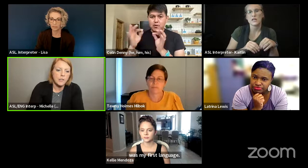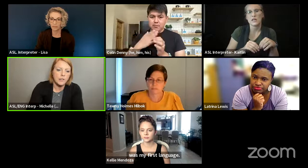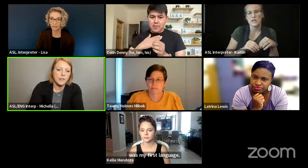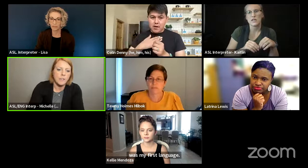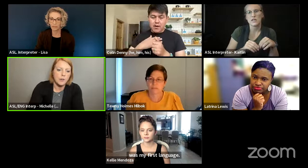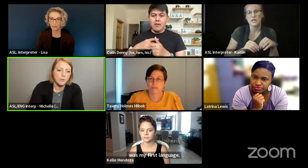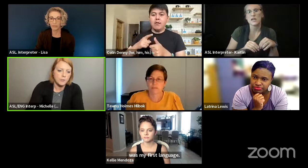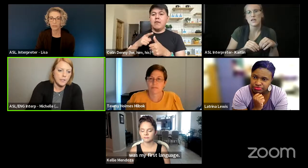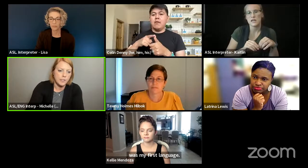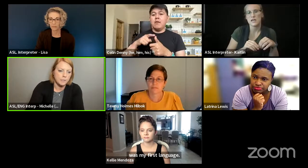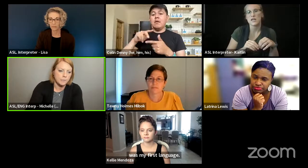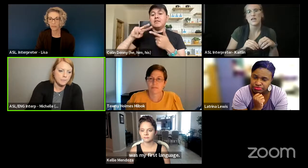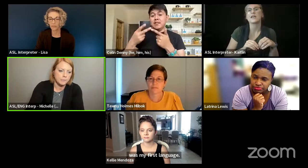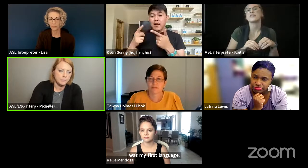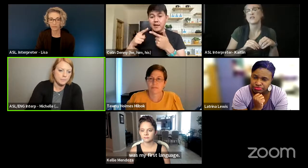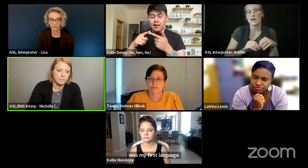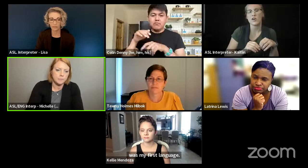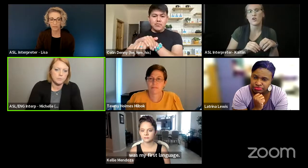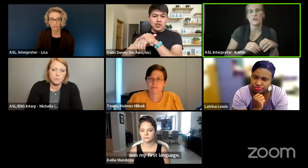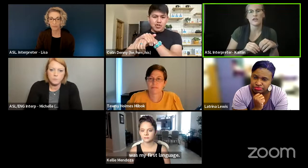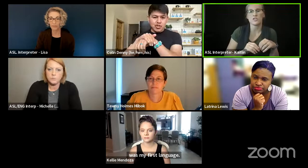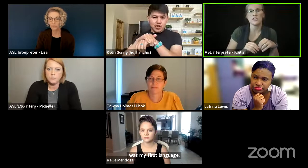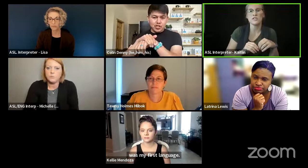Indigenous community in the Navajo Nation.